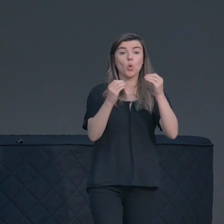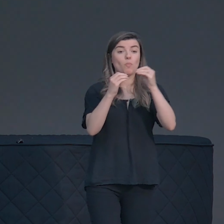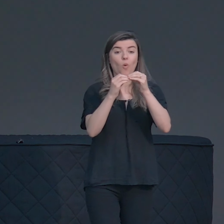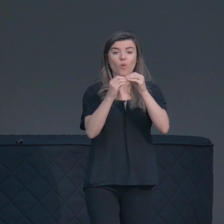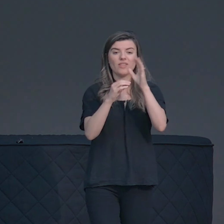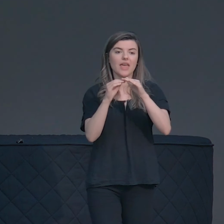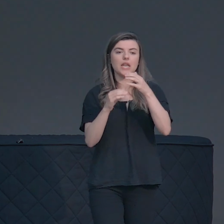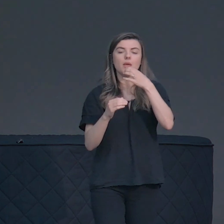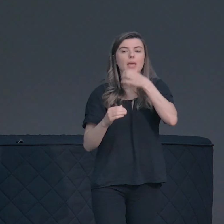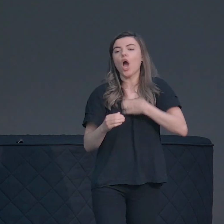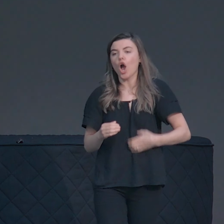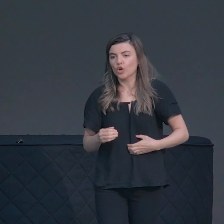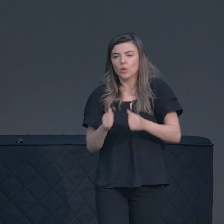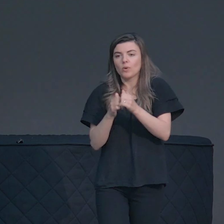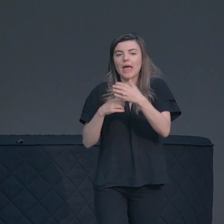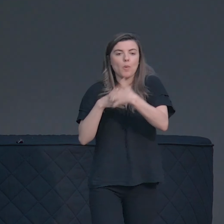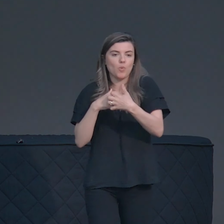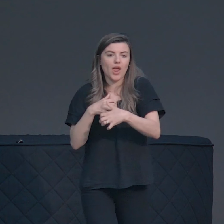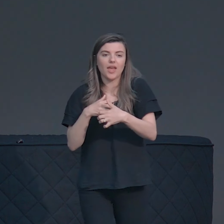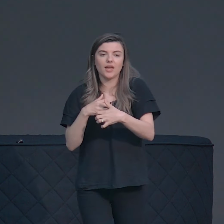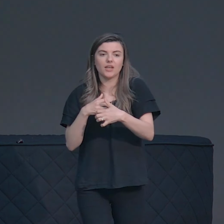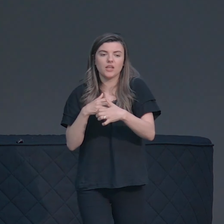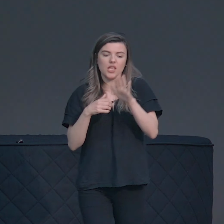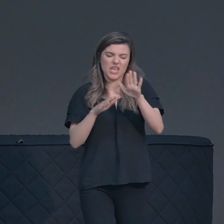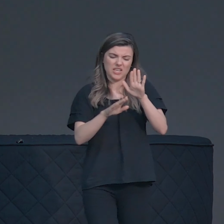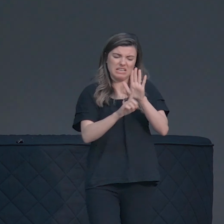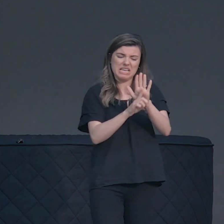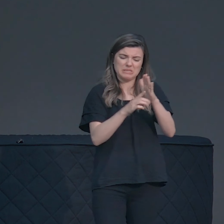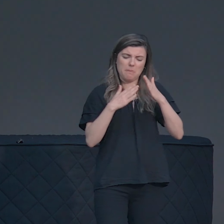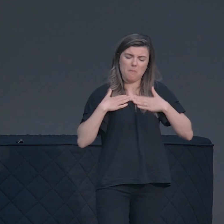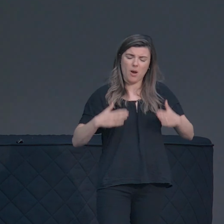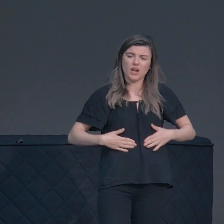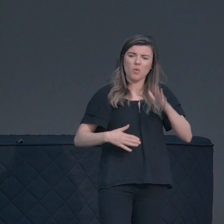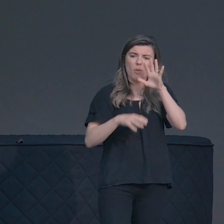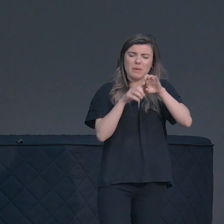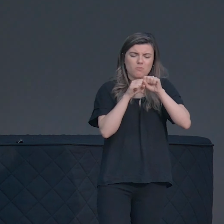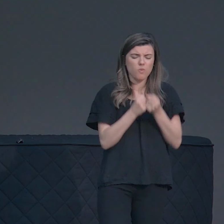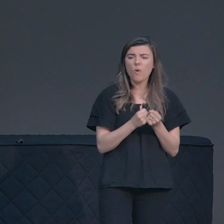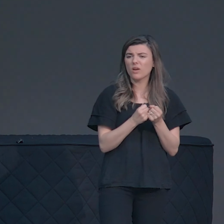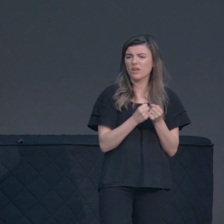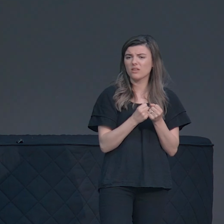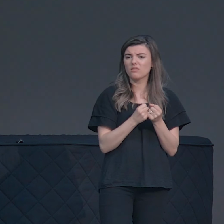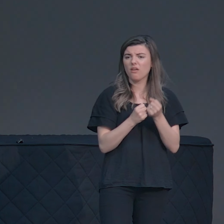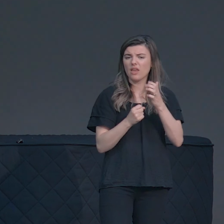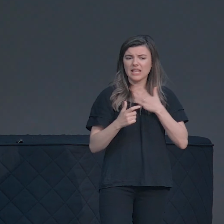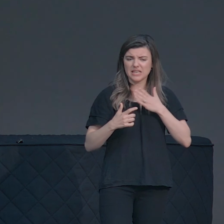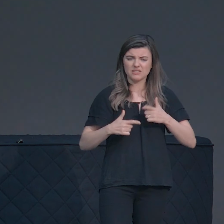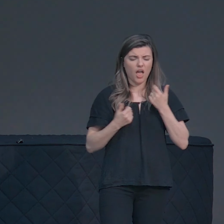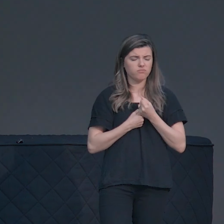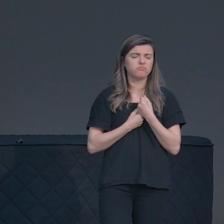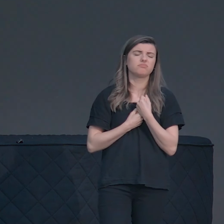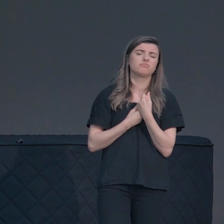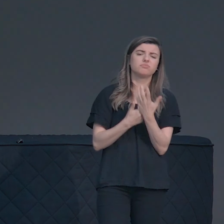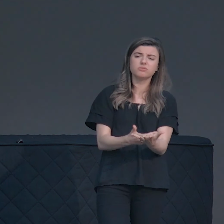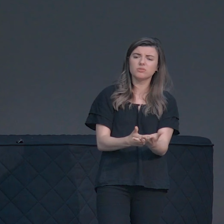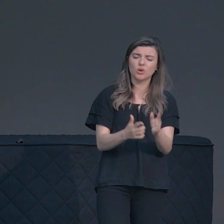bread. His body is going to be broken. And his life is going to be poured out in